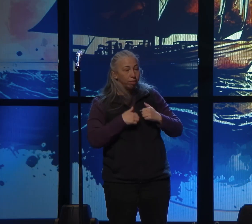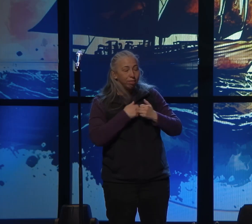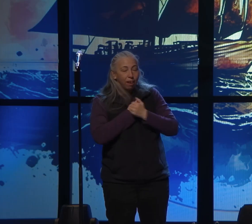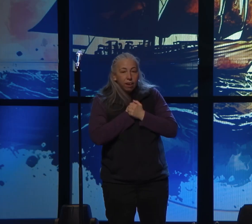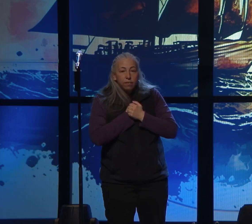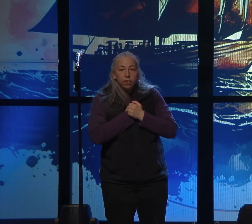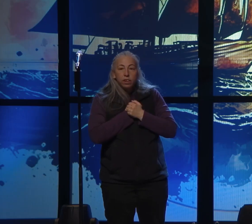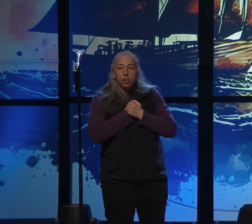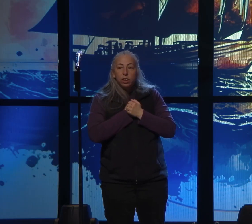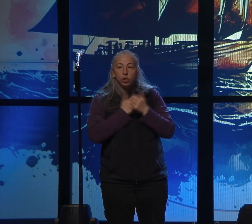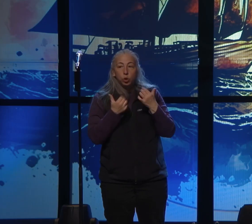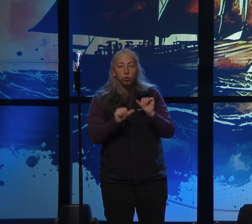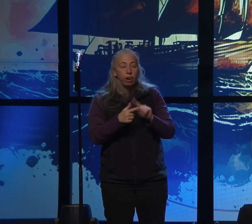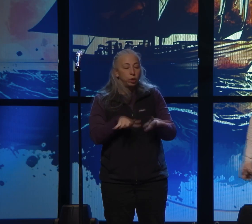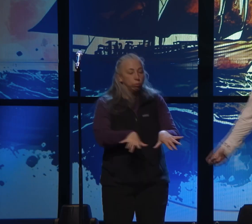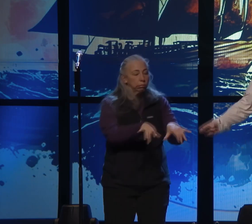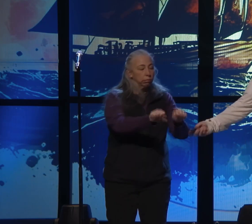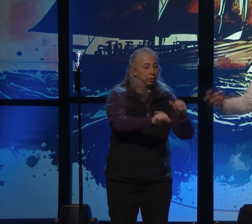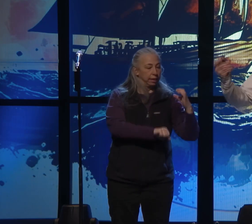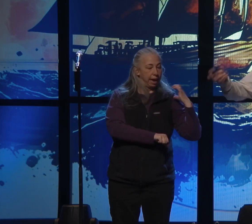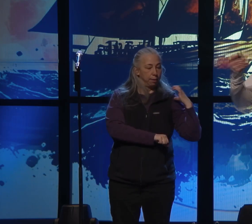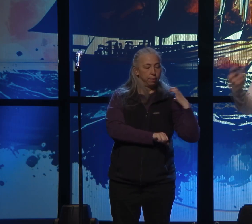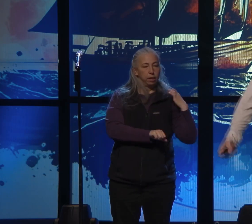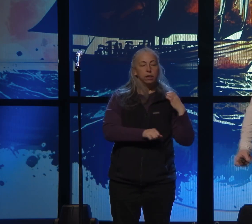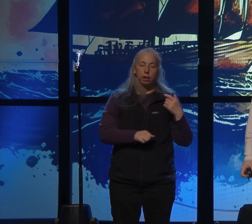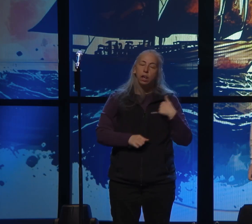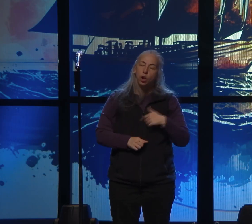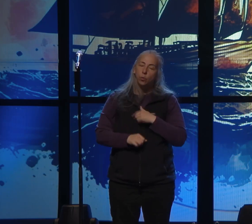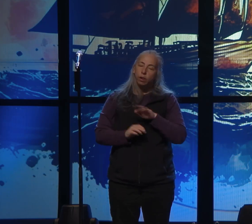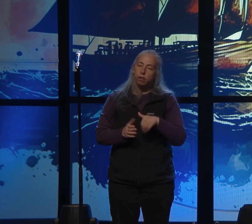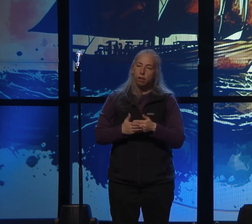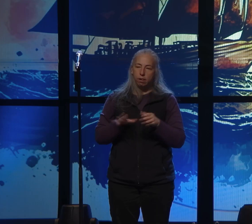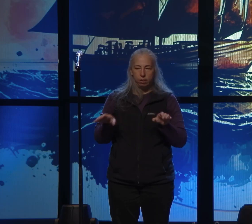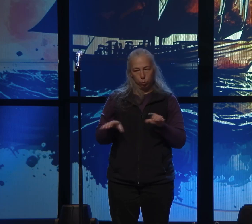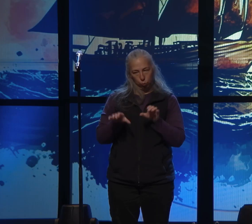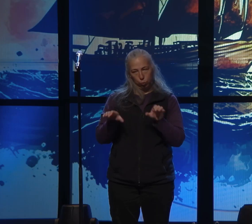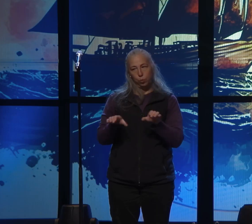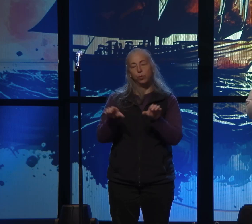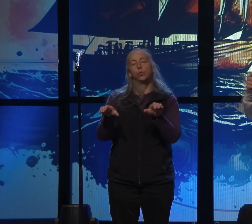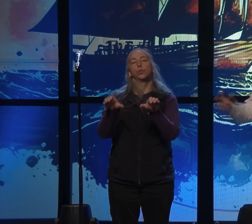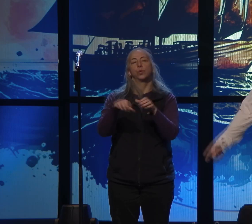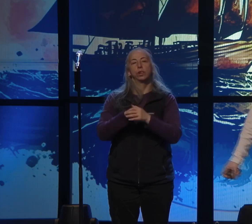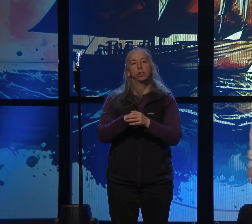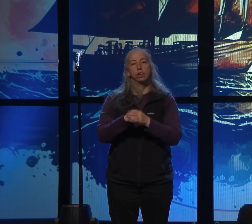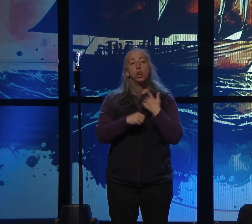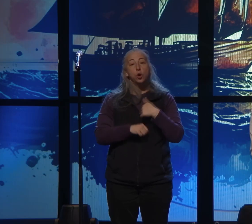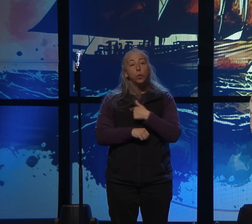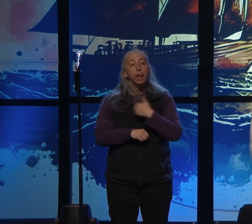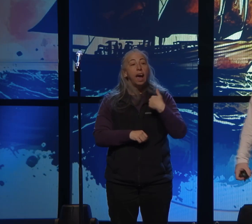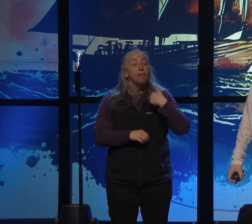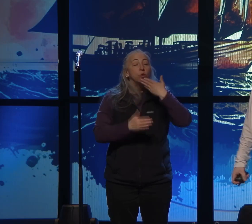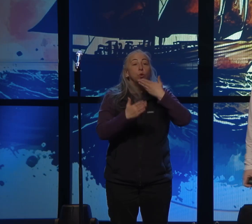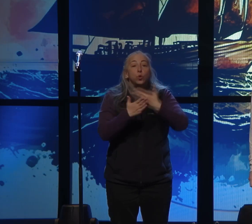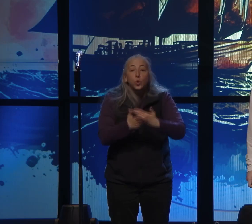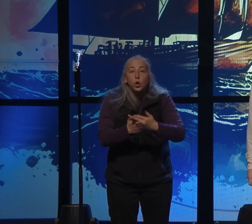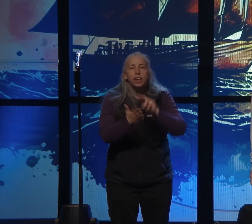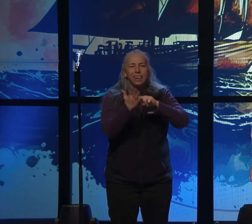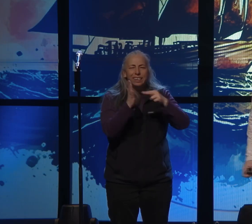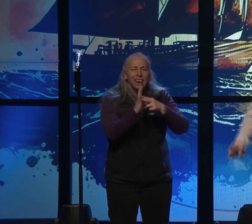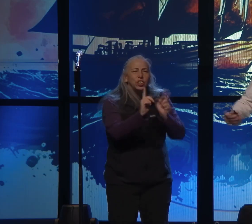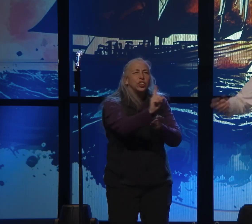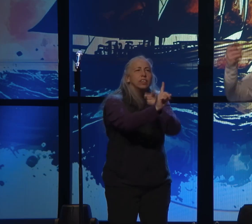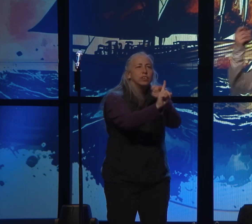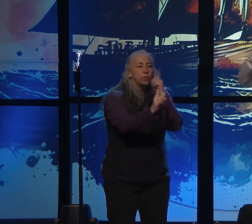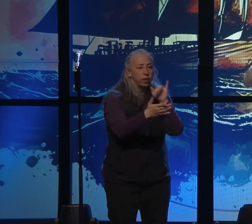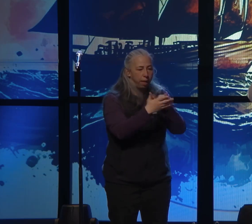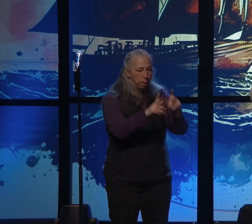life. Don't act like you don't. We all do it. We have the best intentions. But here's the thing.